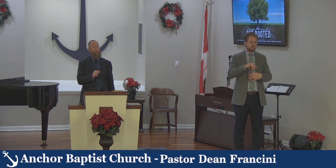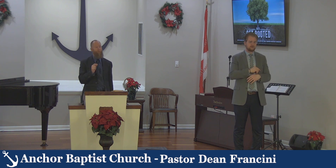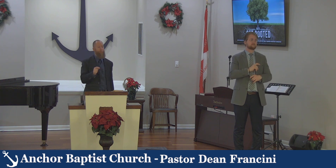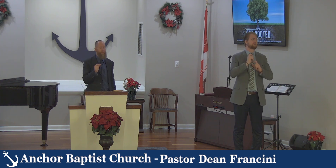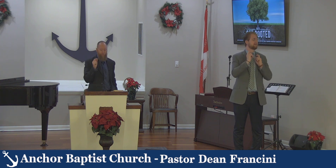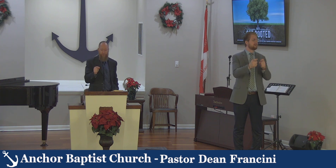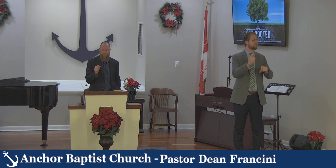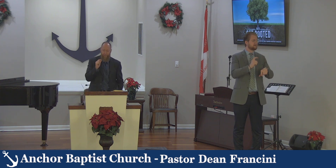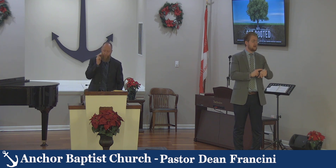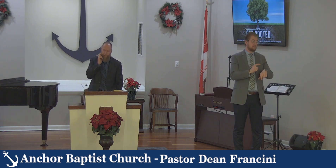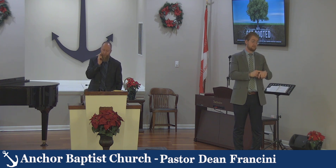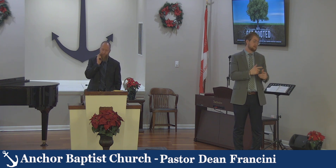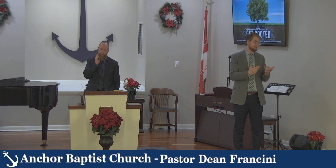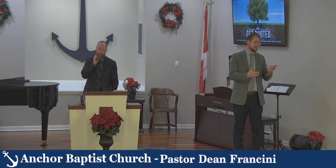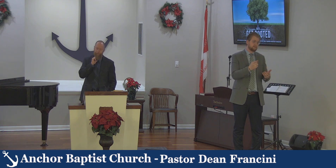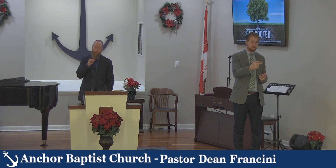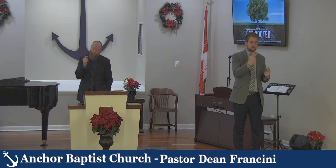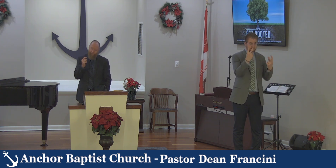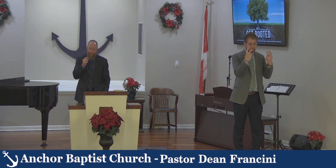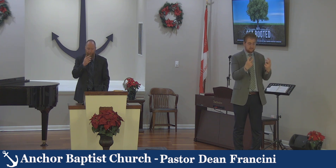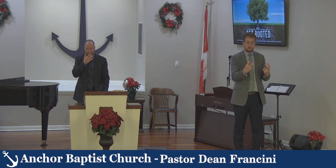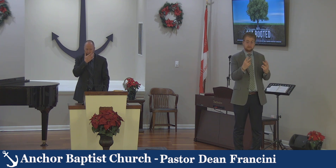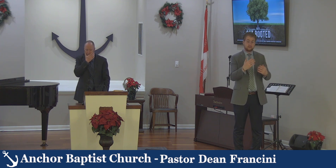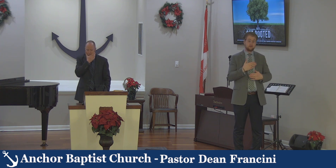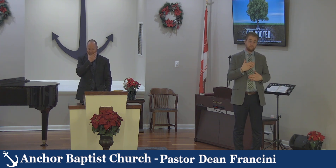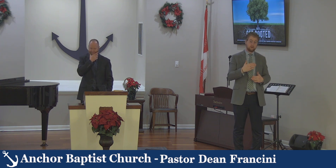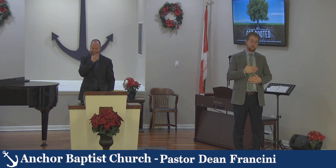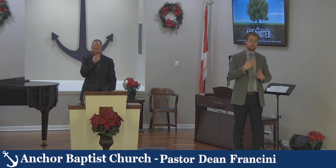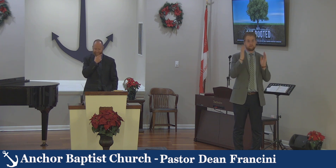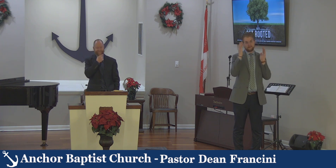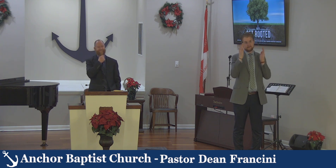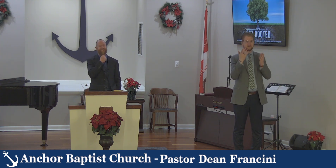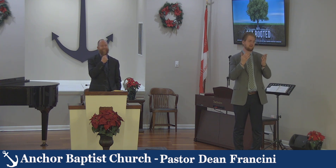sitting here before me and you're breathing and you're paying attention. Well, you're awake.